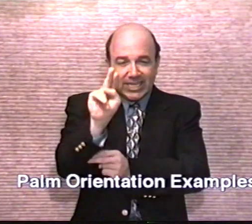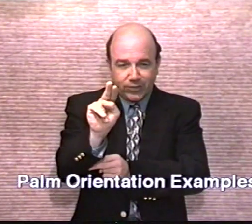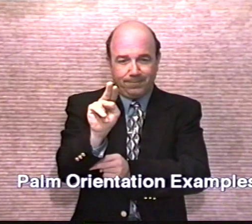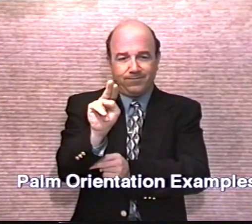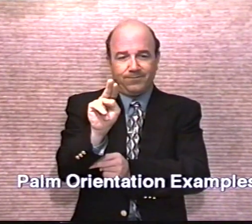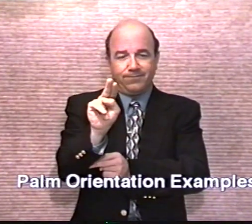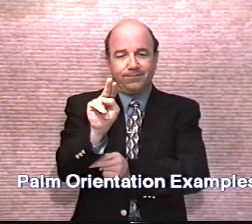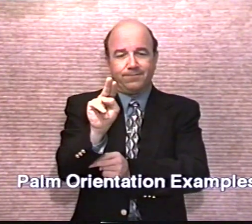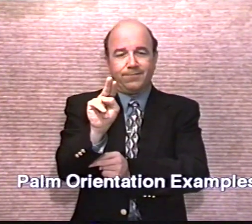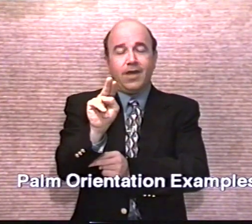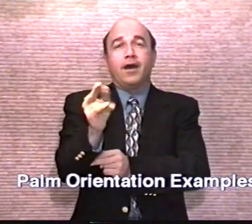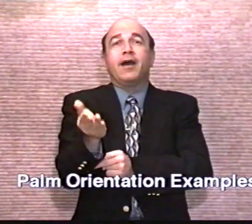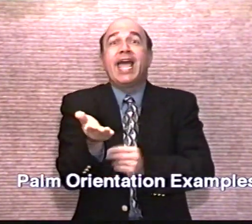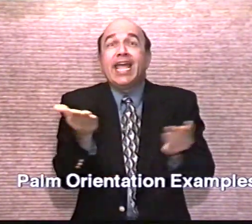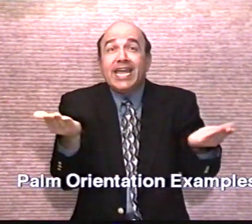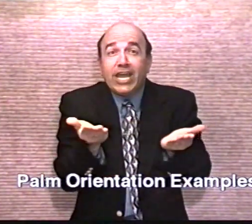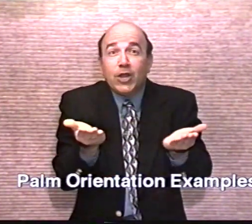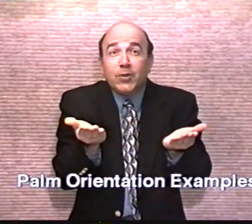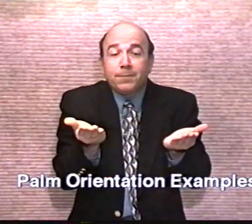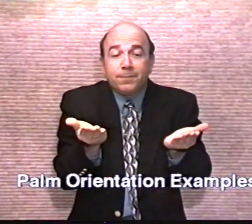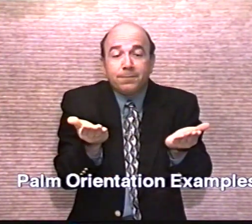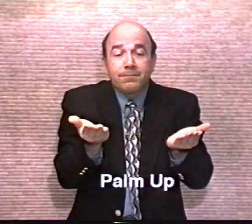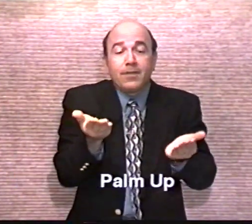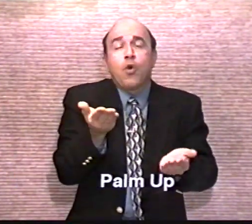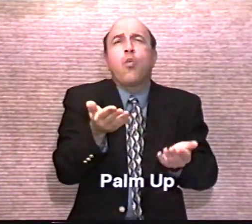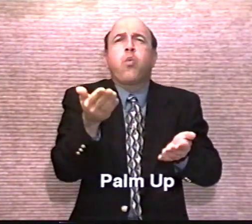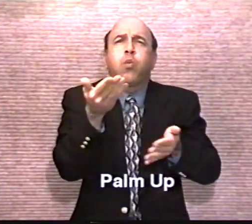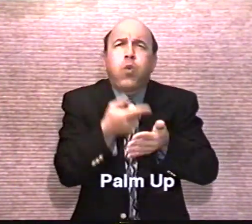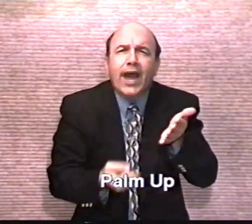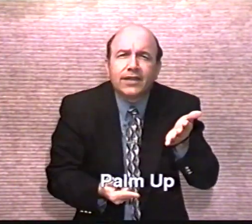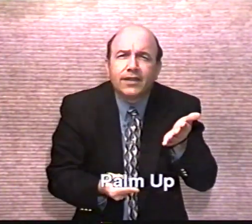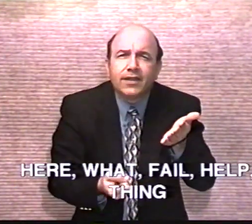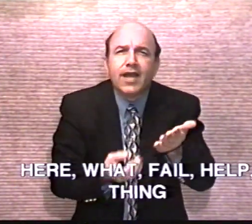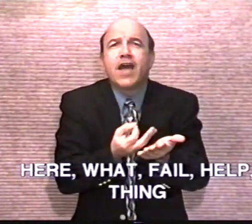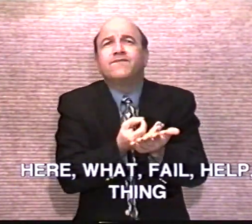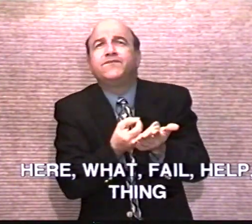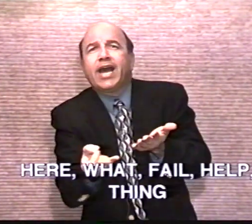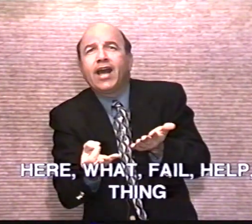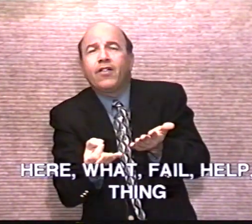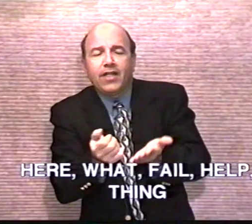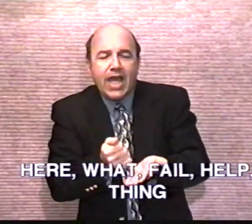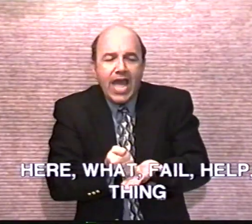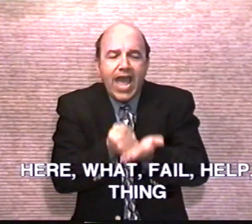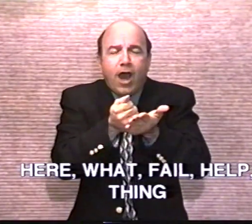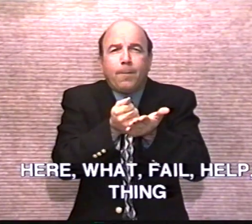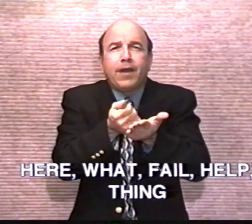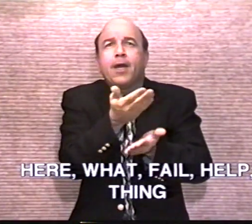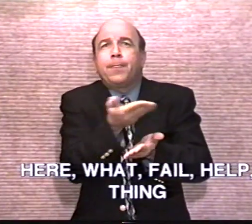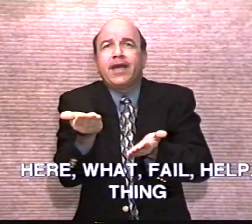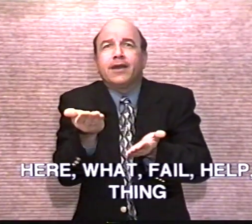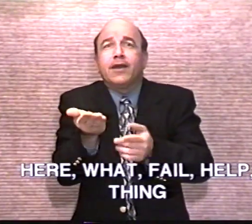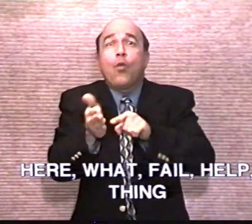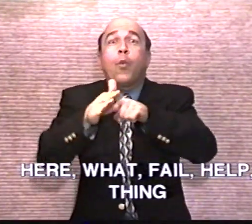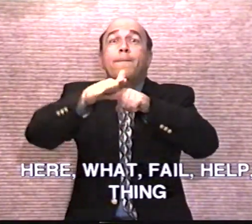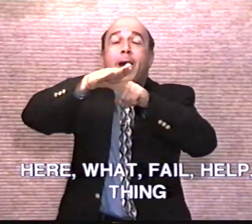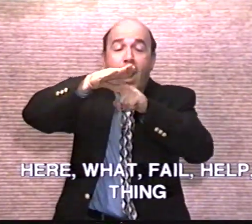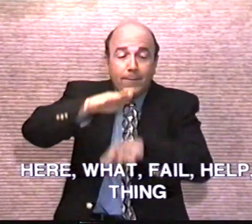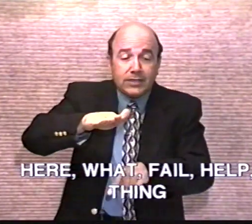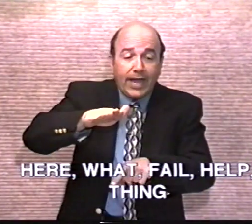orientation. Here, what, fail, help, thing. But palm is